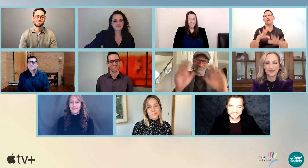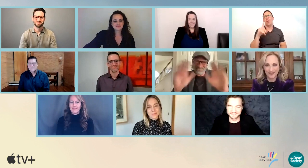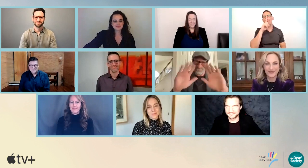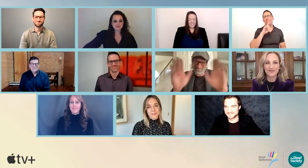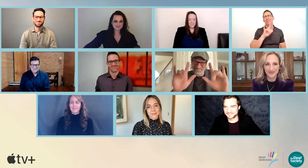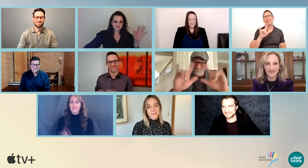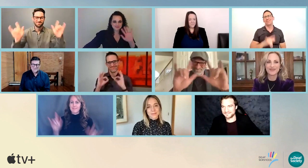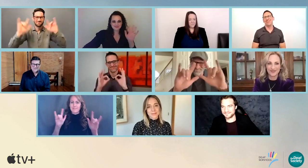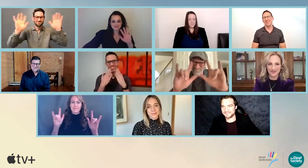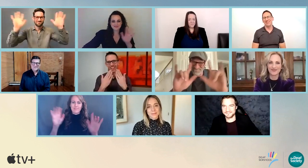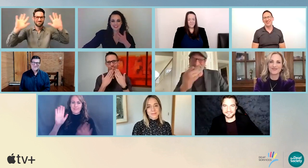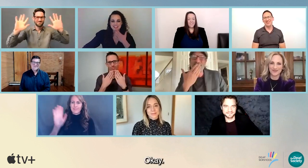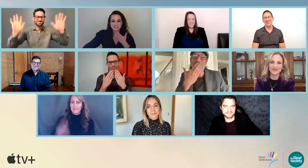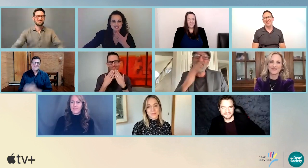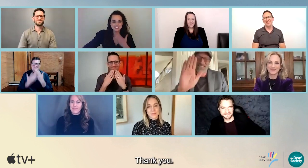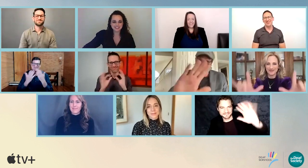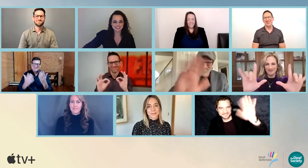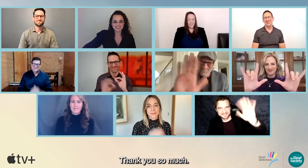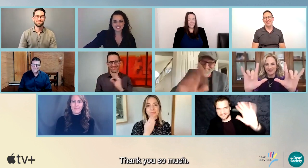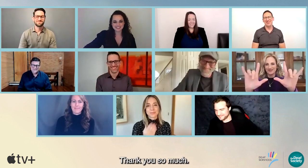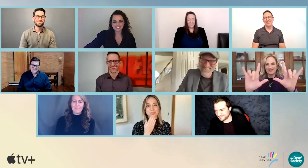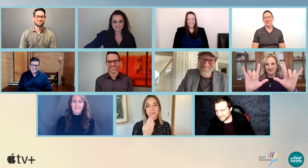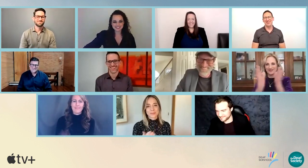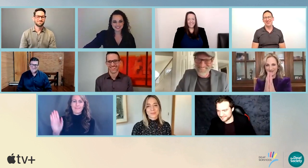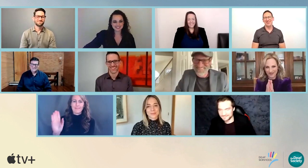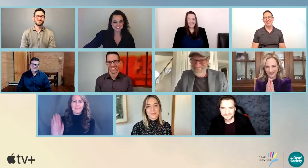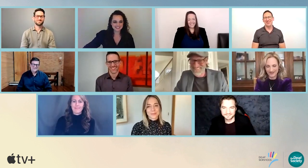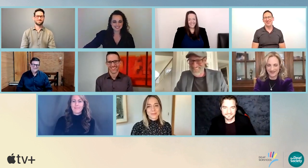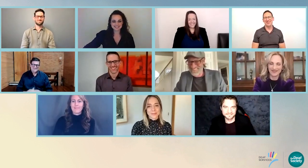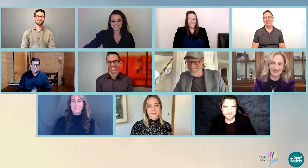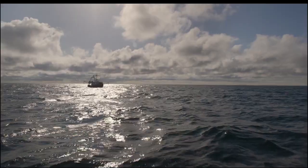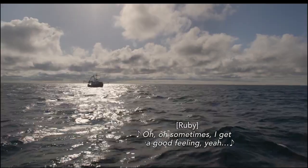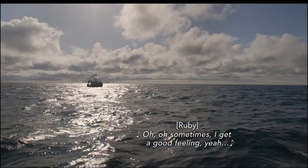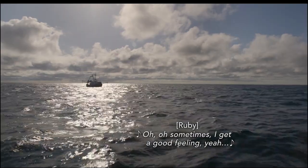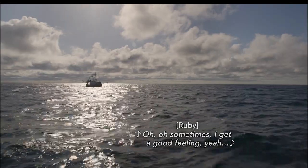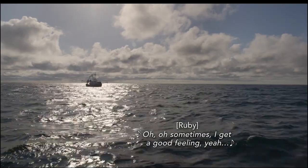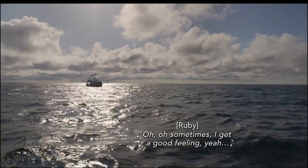you you all for all. joining Love us. you all. Love you. Okay. Thank you. Thank you so much. Bye, everyone. Like you. Love you. Bye-bye. Bye-bye.